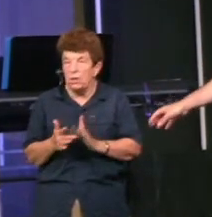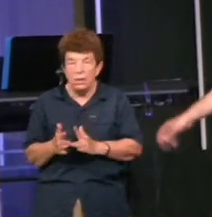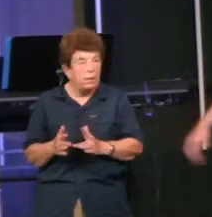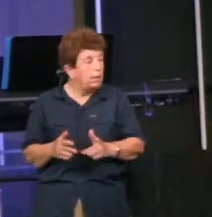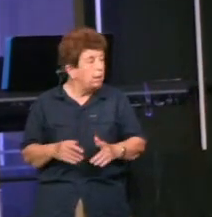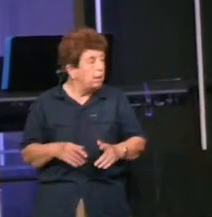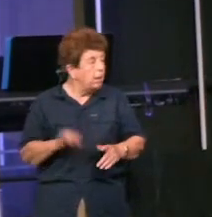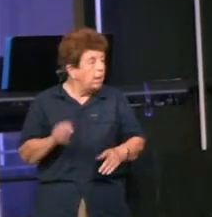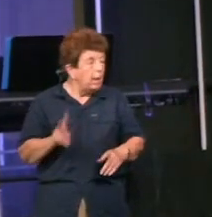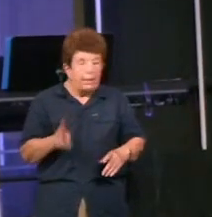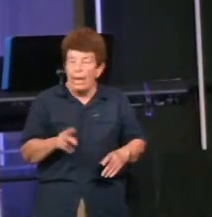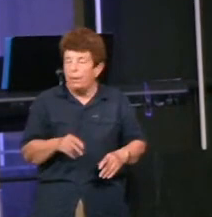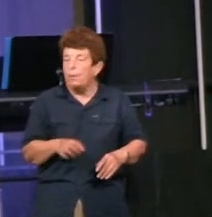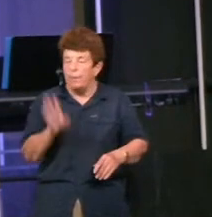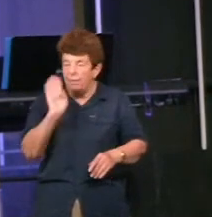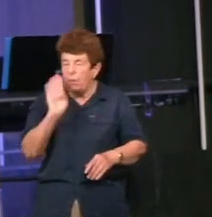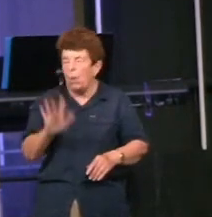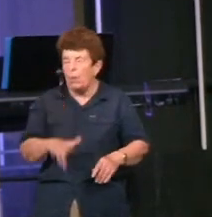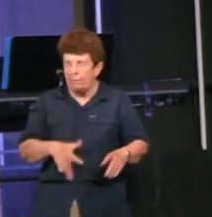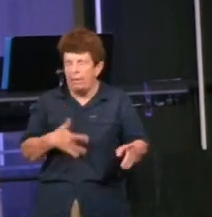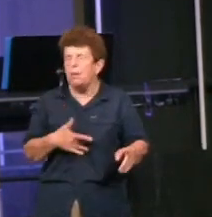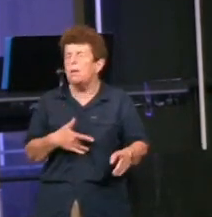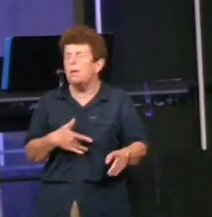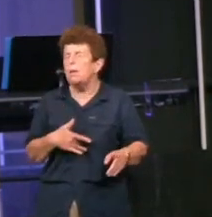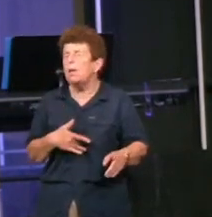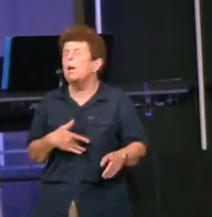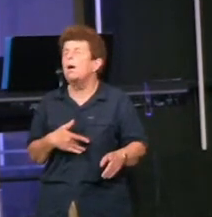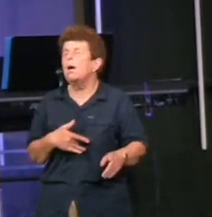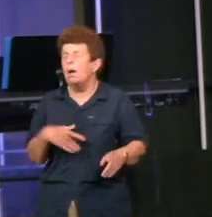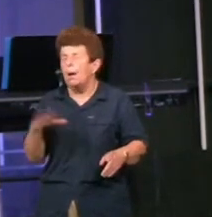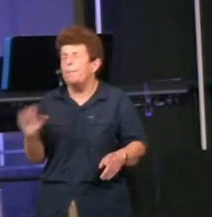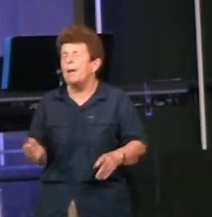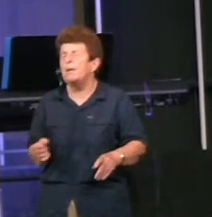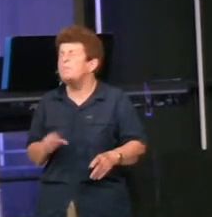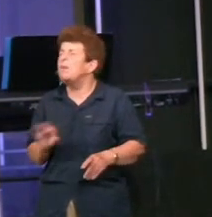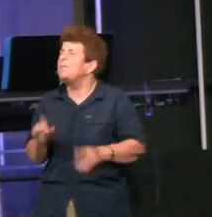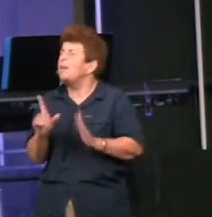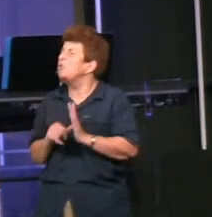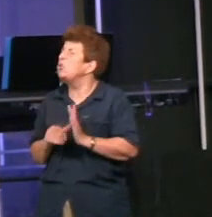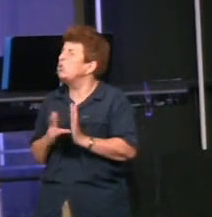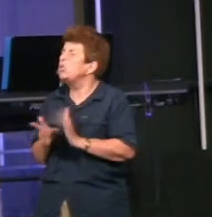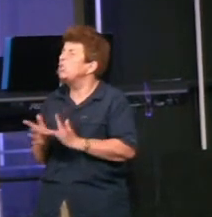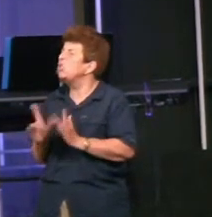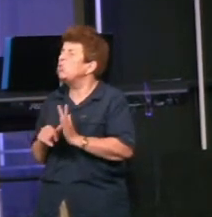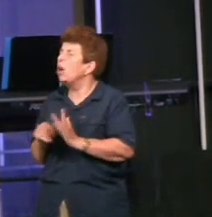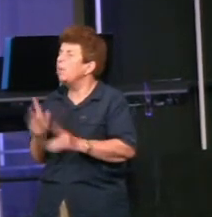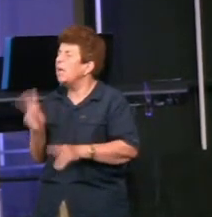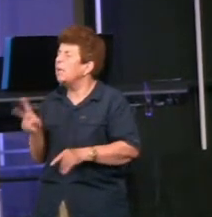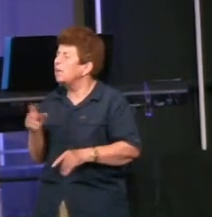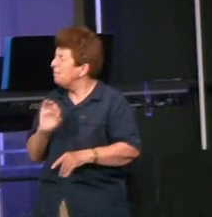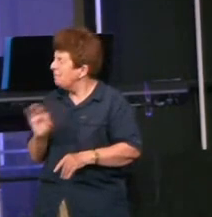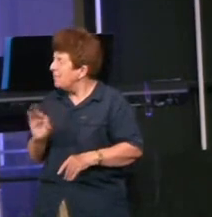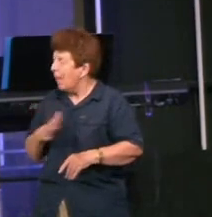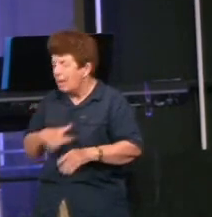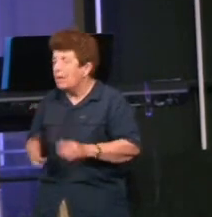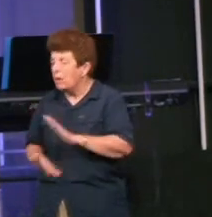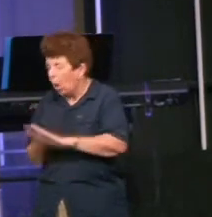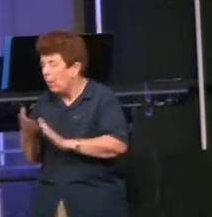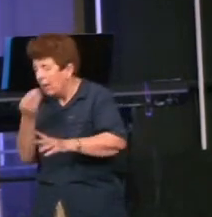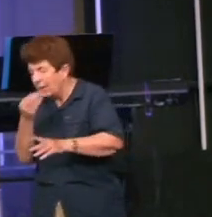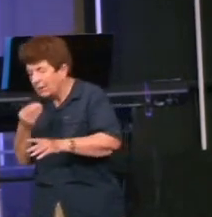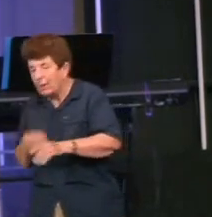And then it's a long time before we feel the indication, oh, I haven't spent time with Jesus. I need to go eat